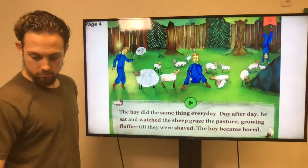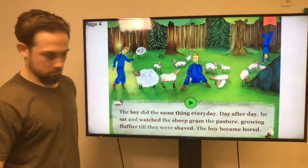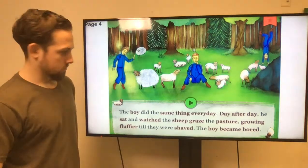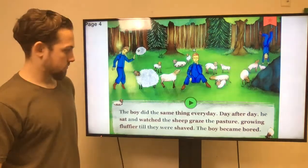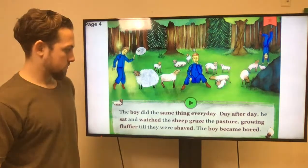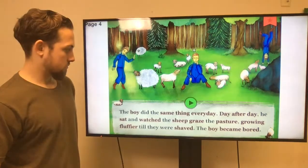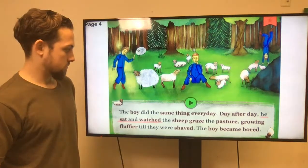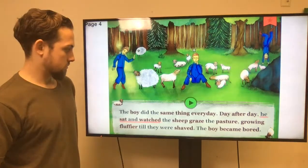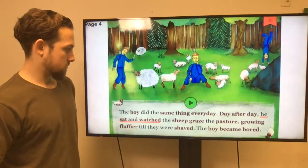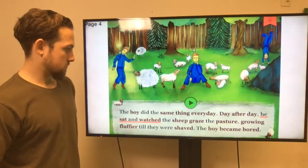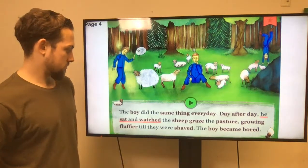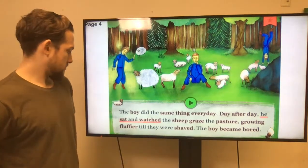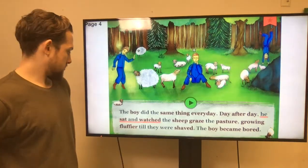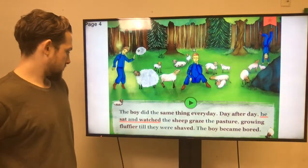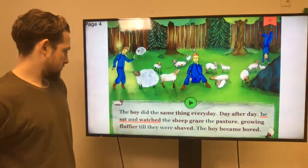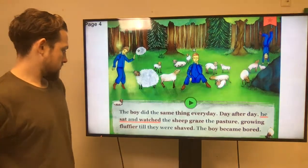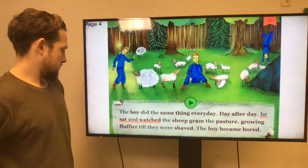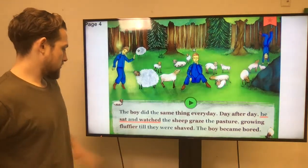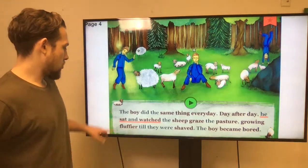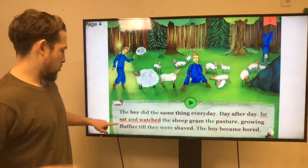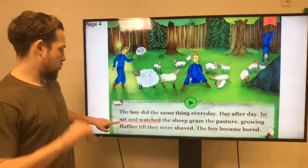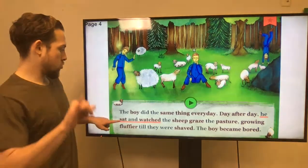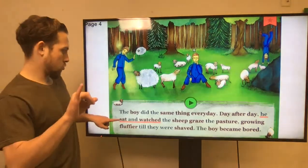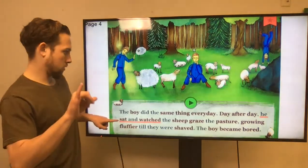The first thing that I see